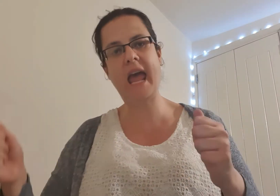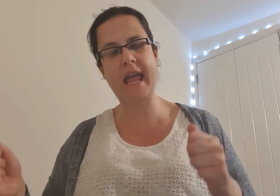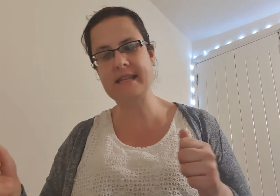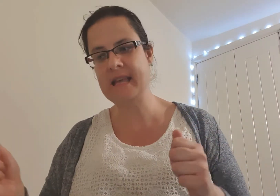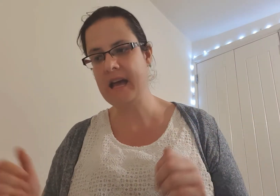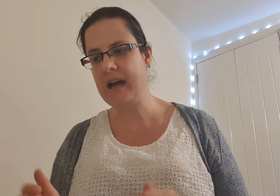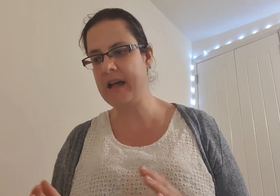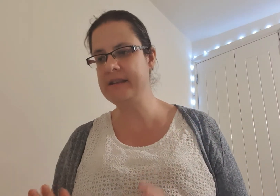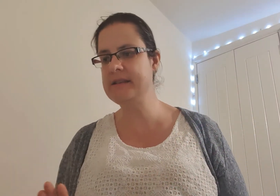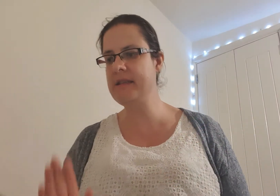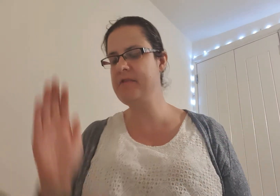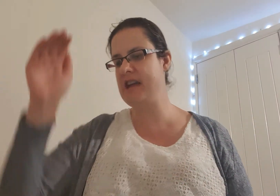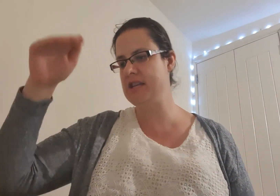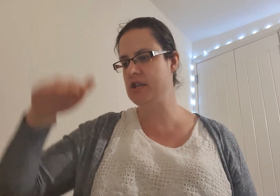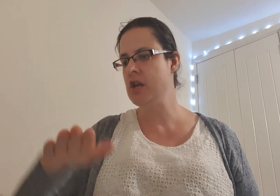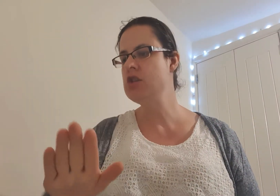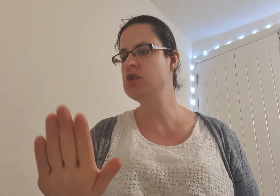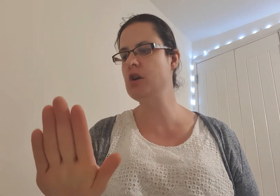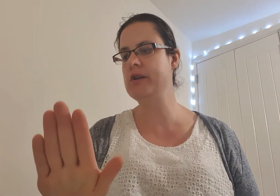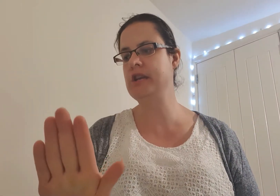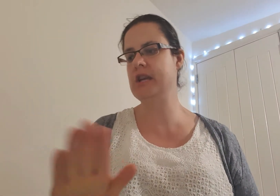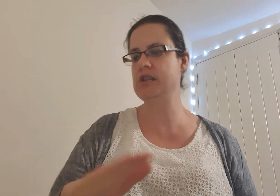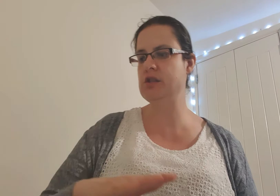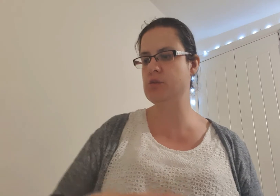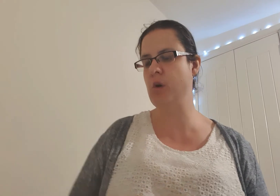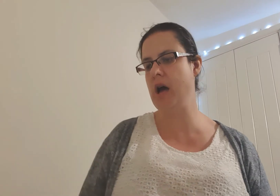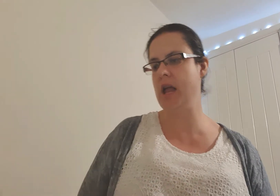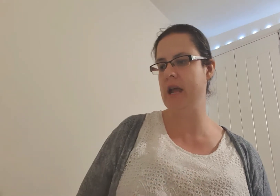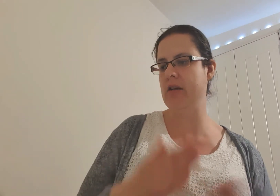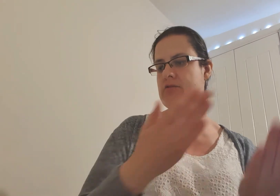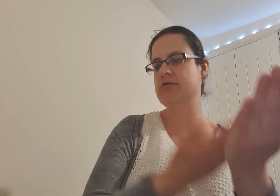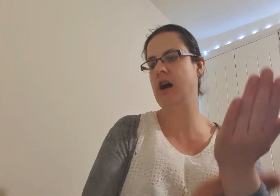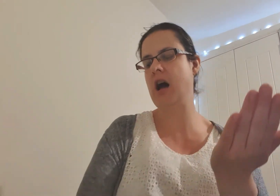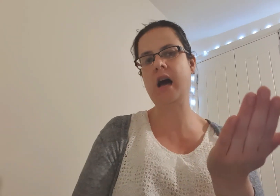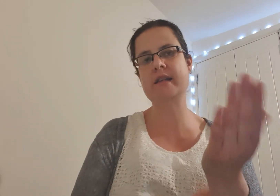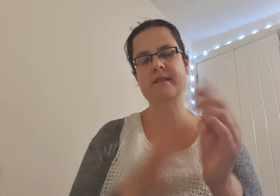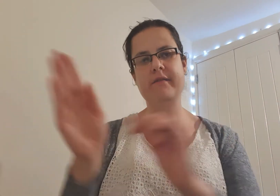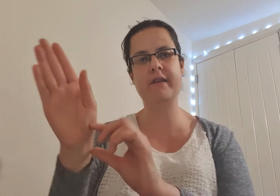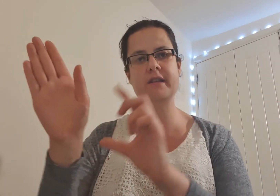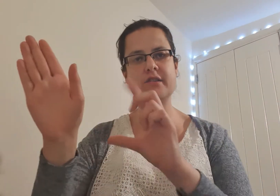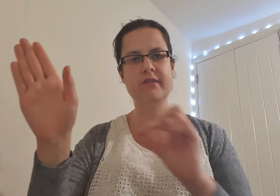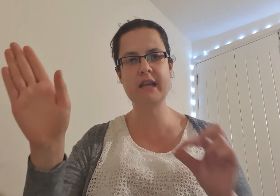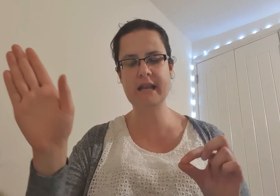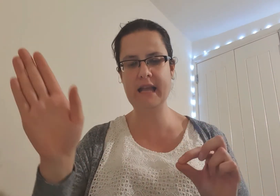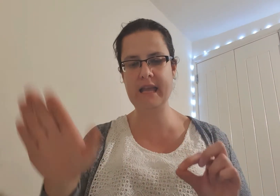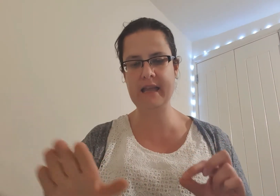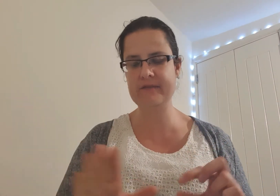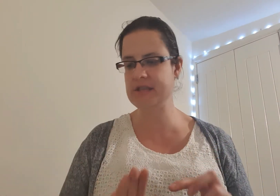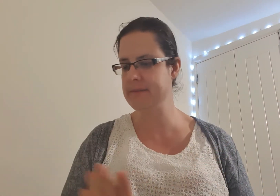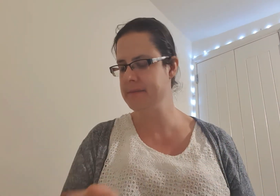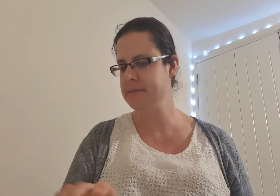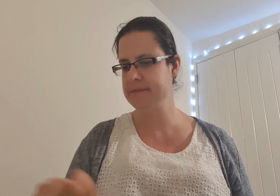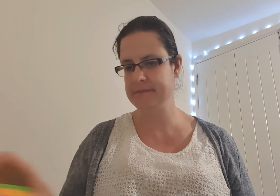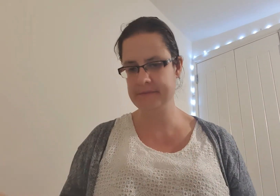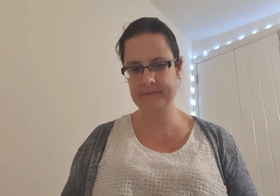chase under the bridge, dodging and swirling grass and fluttering leaves.